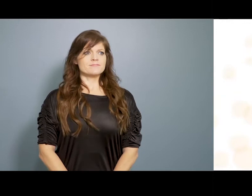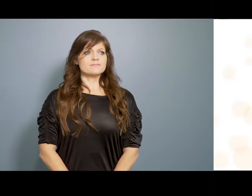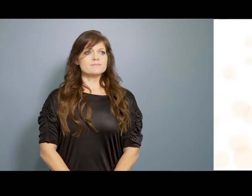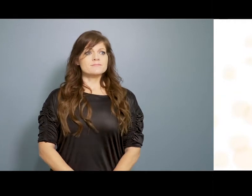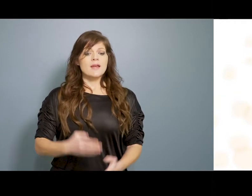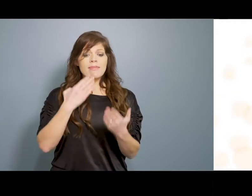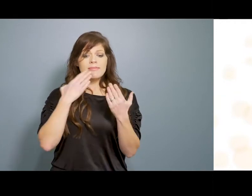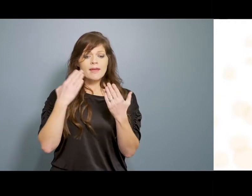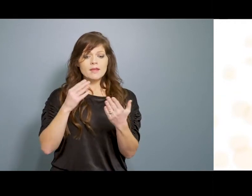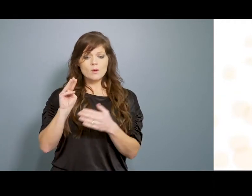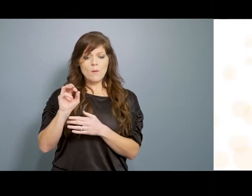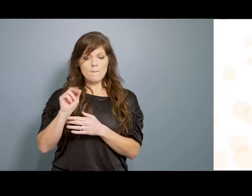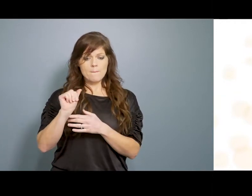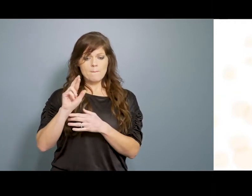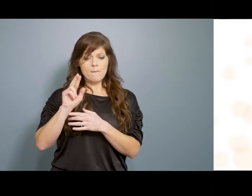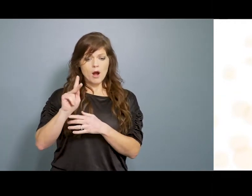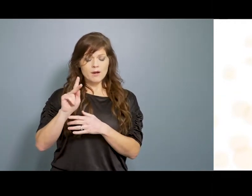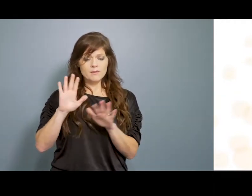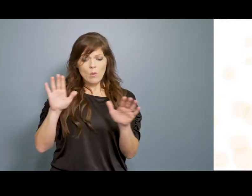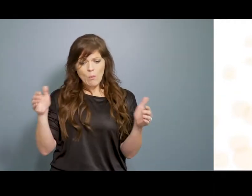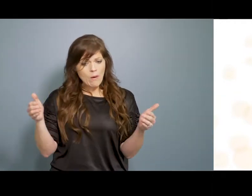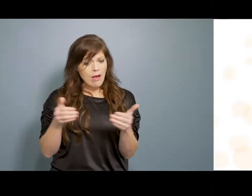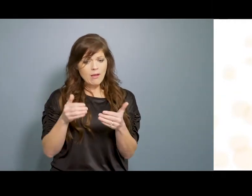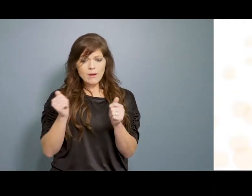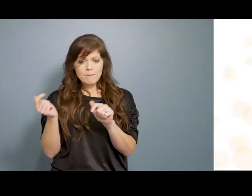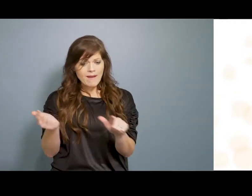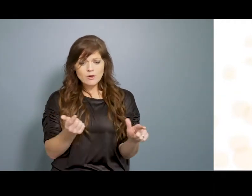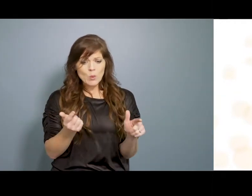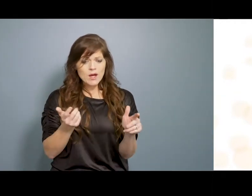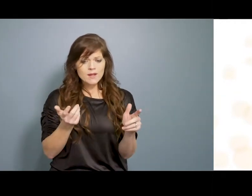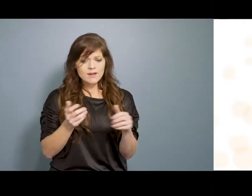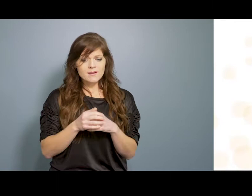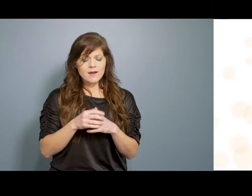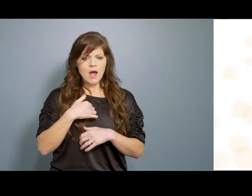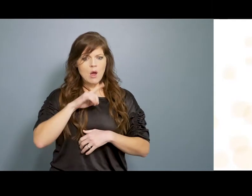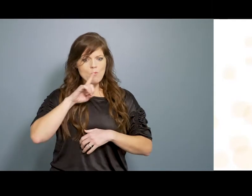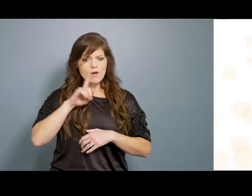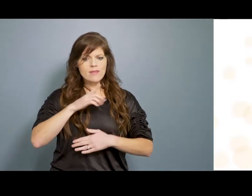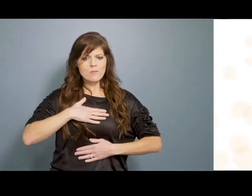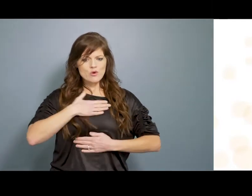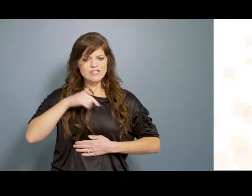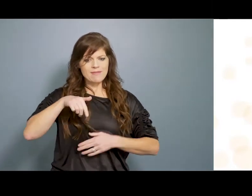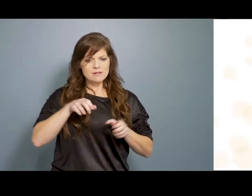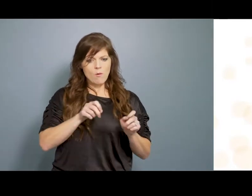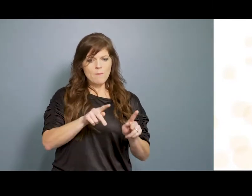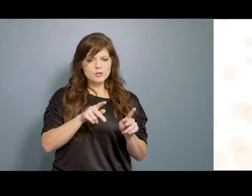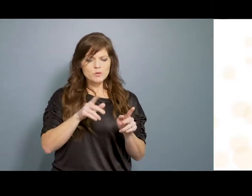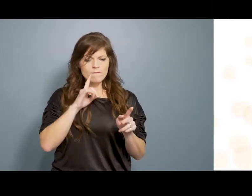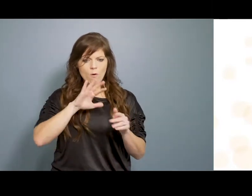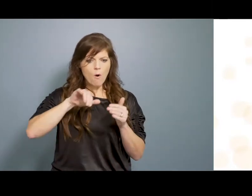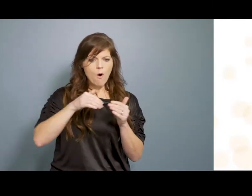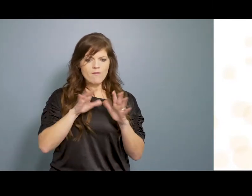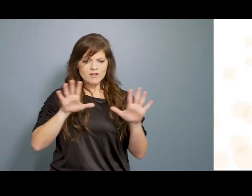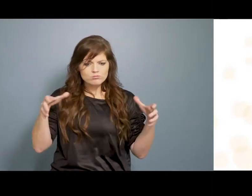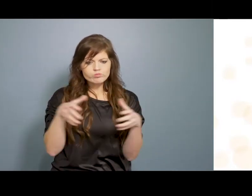Thank you, Mark, and welcome everybody. I truly appreciate this opportunity to gather together and